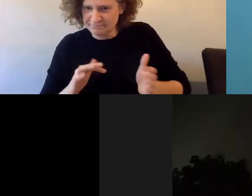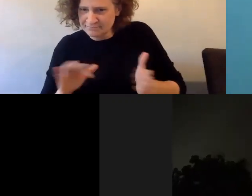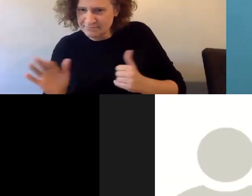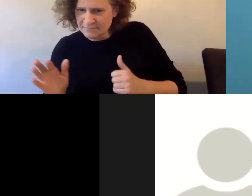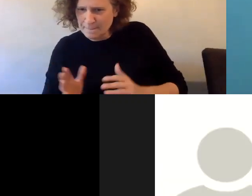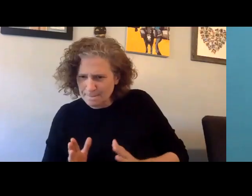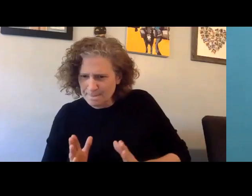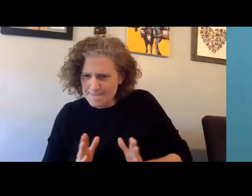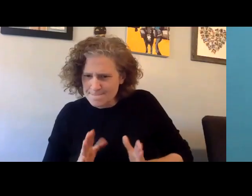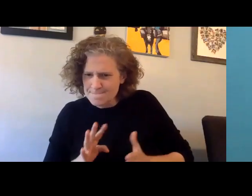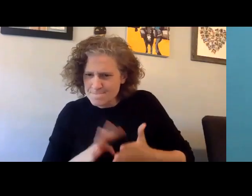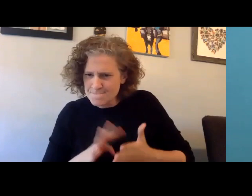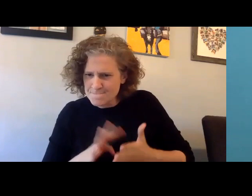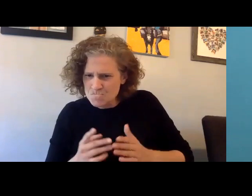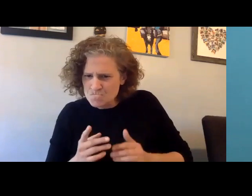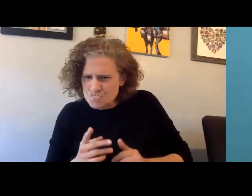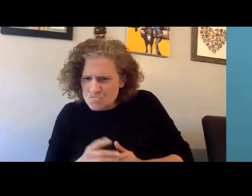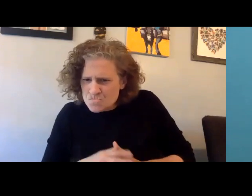right.